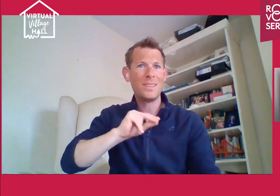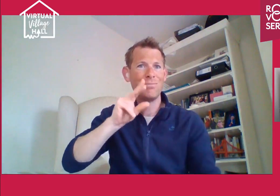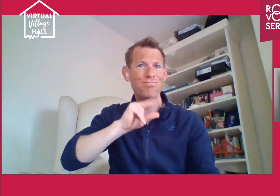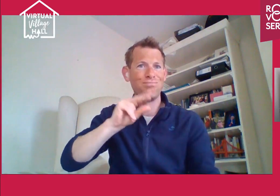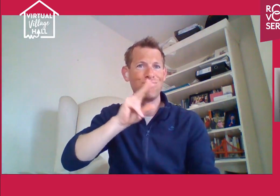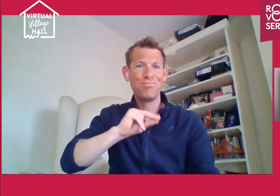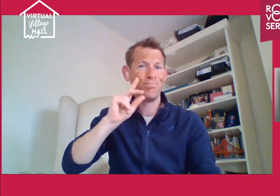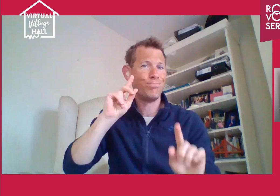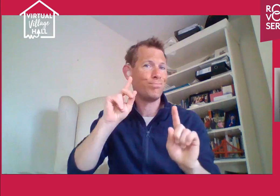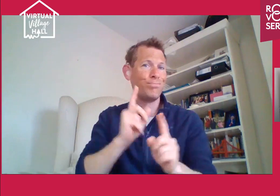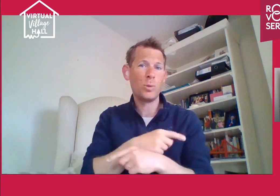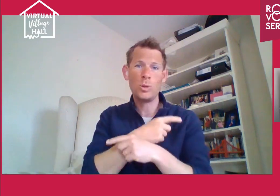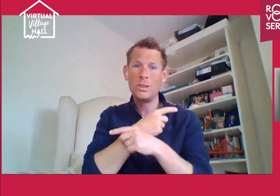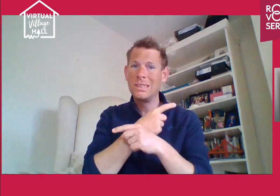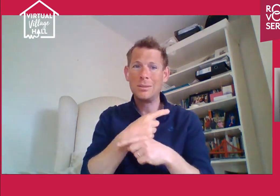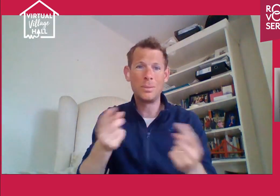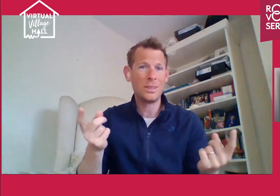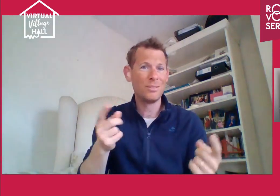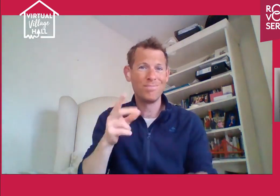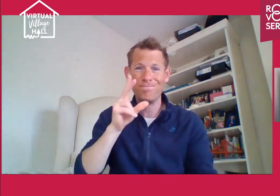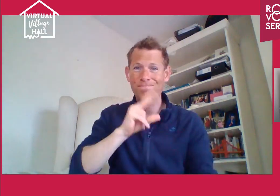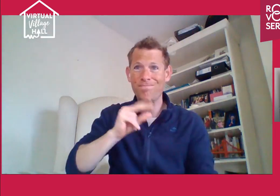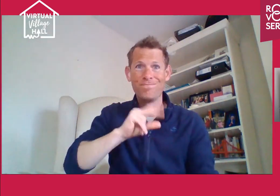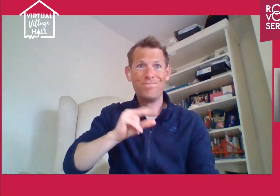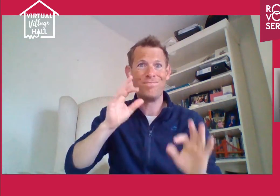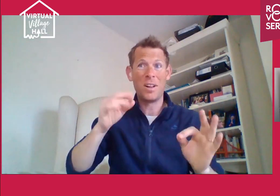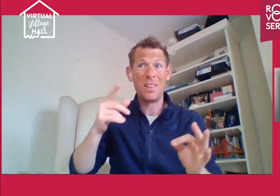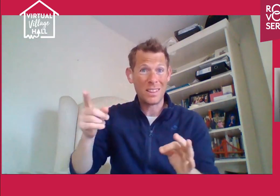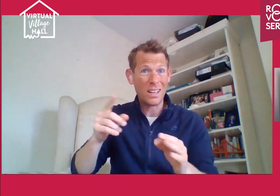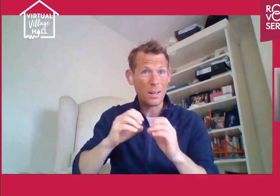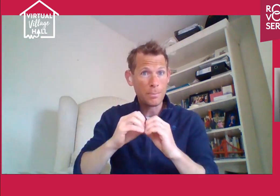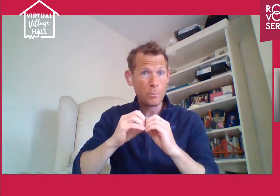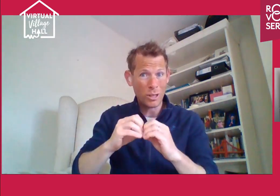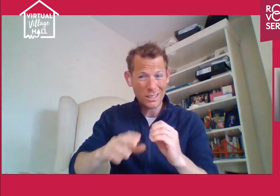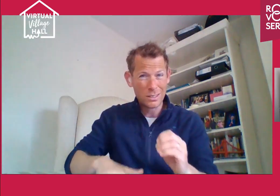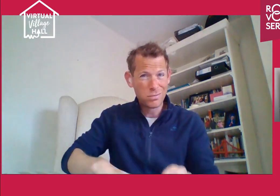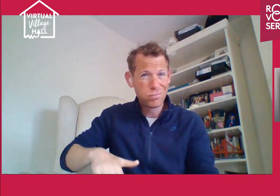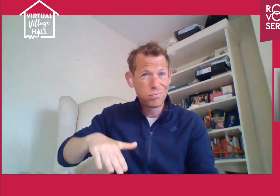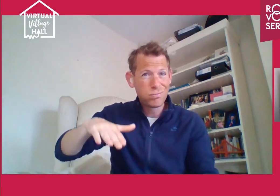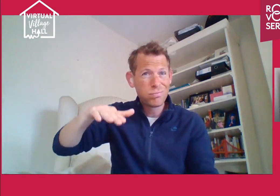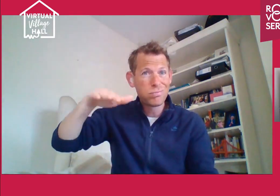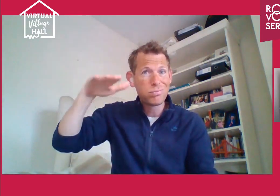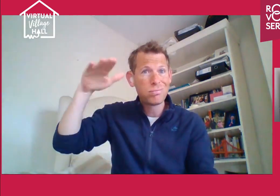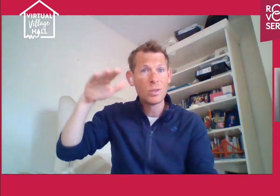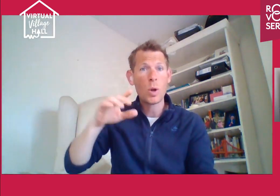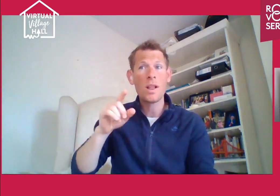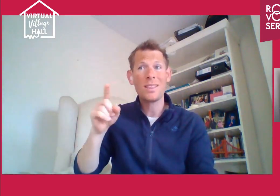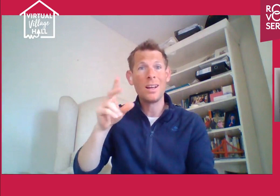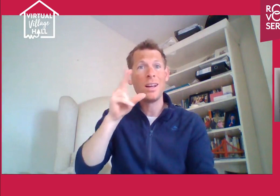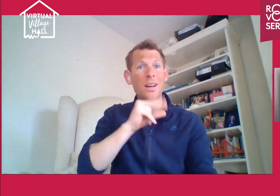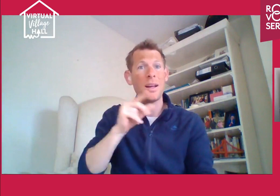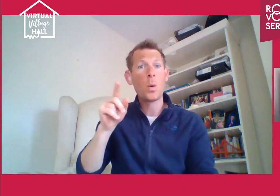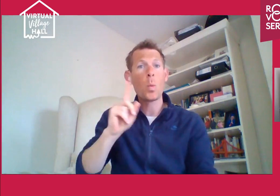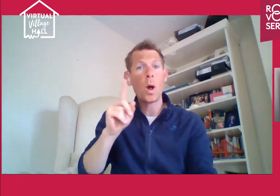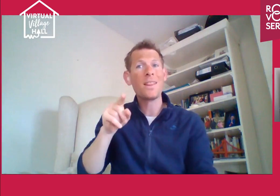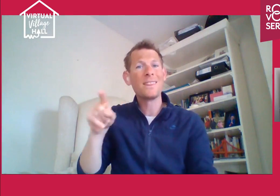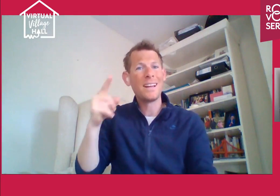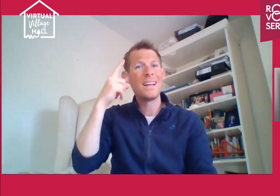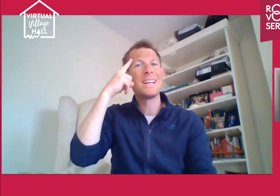So for the deaf community, it's really impossible to practice voicing over. So maybe they grew up with a